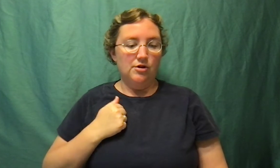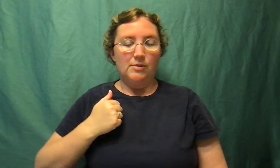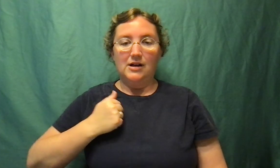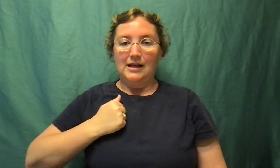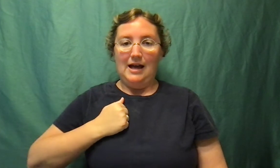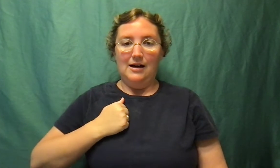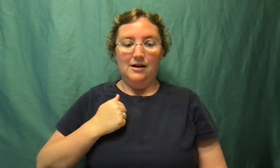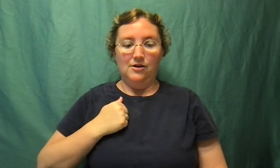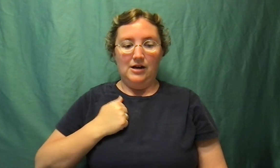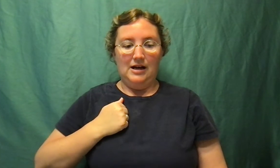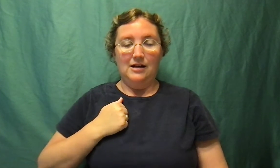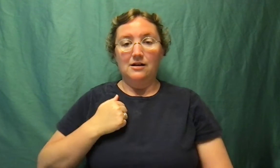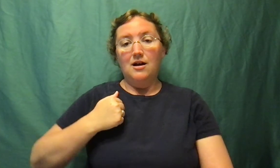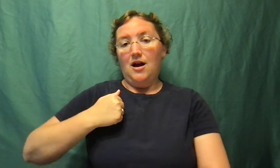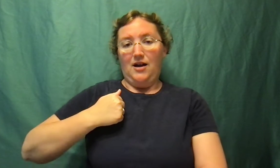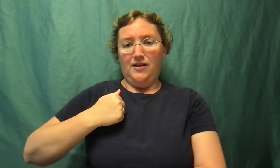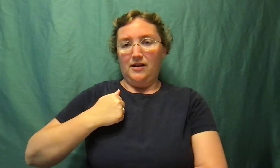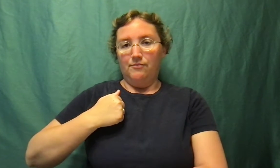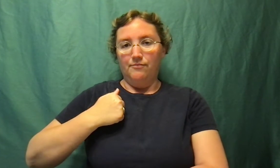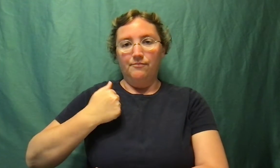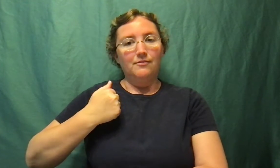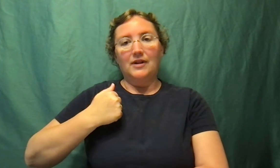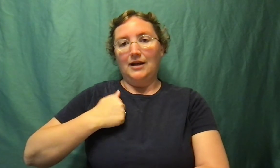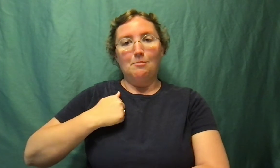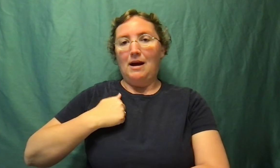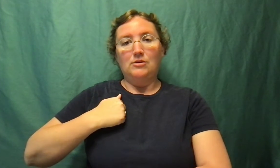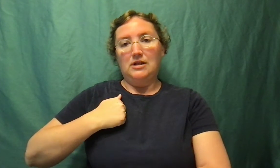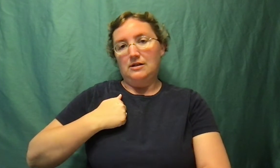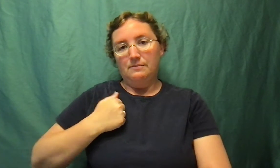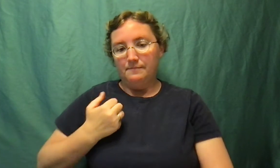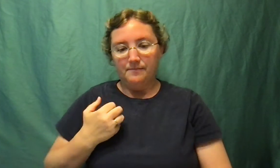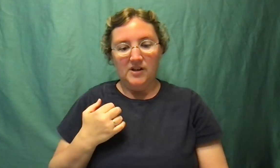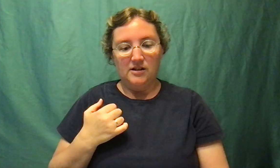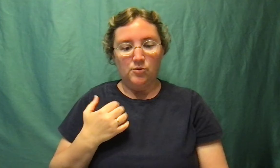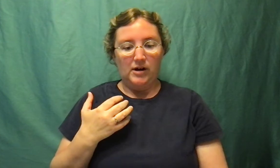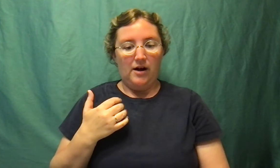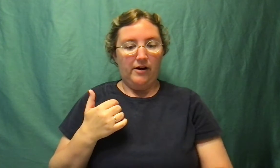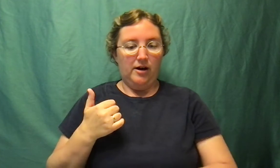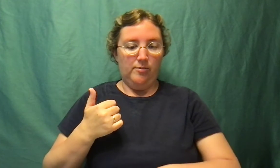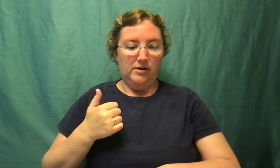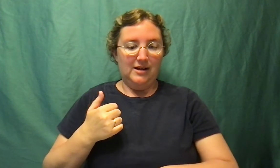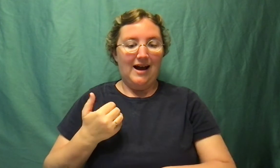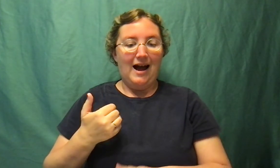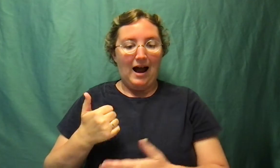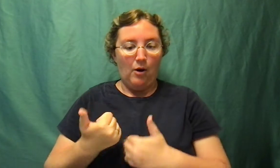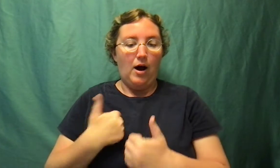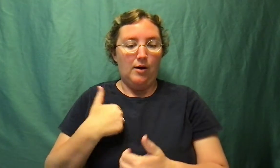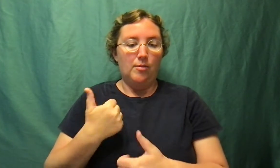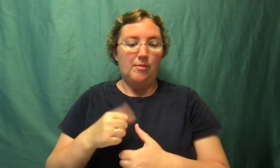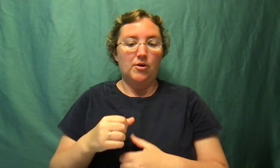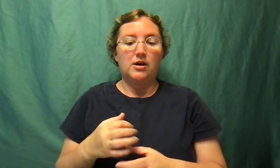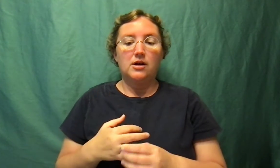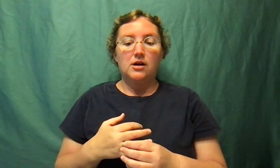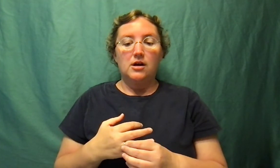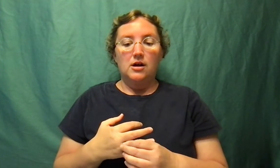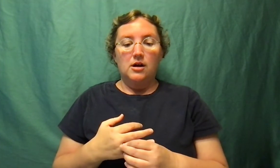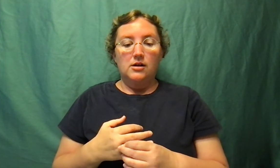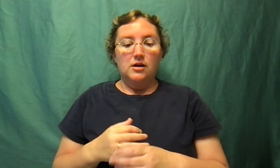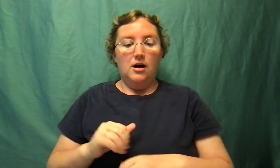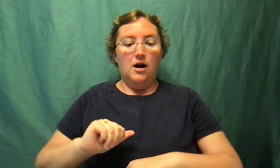but Canada or Canadian, I think, like Mounties is how I remember